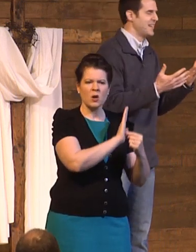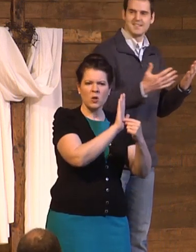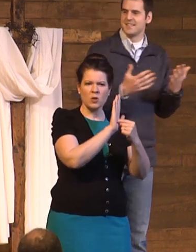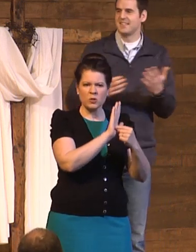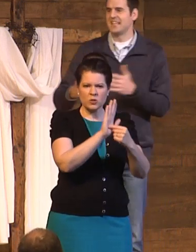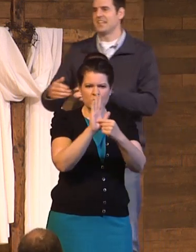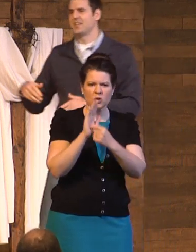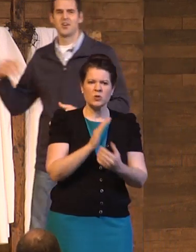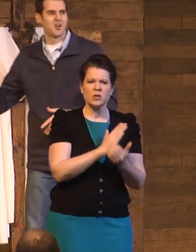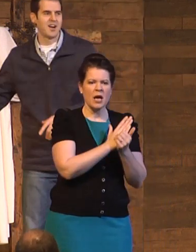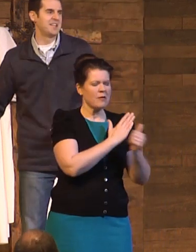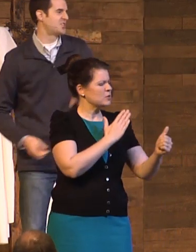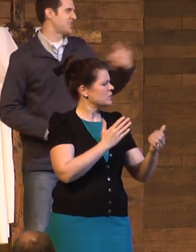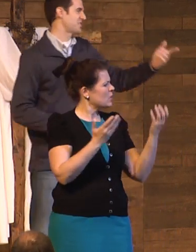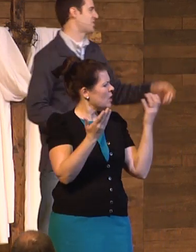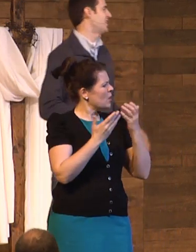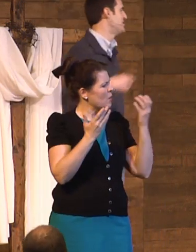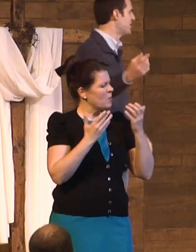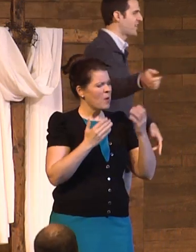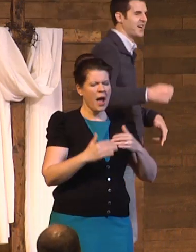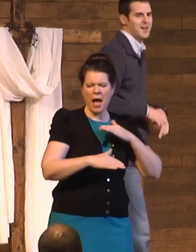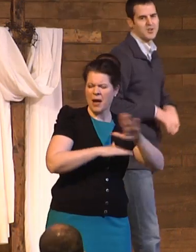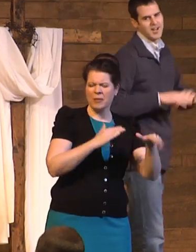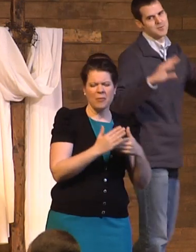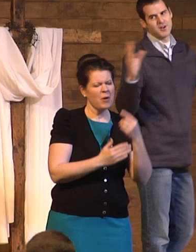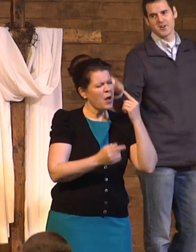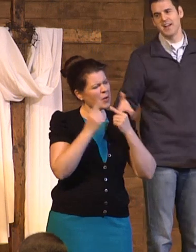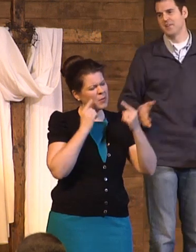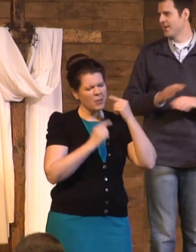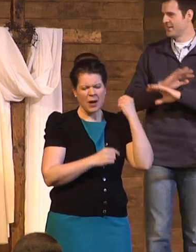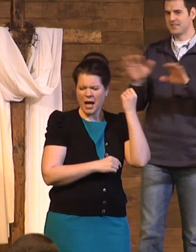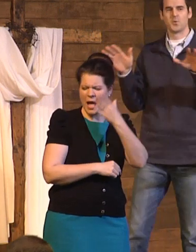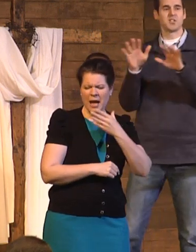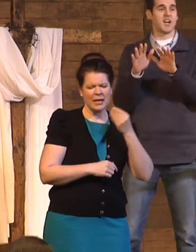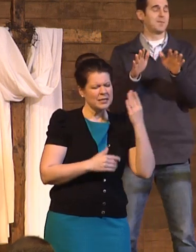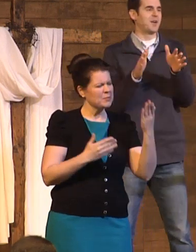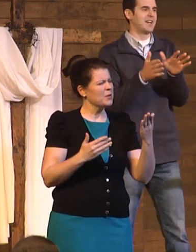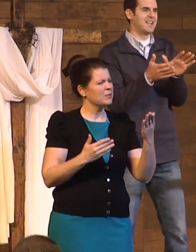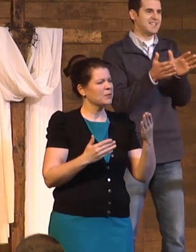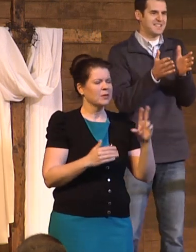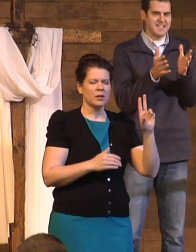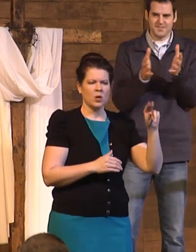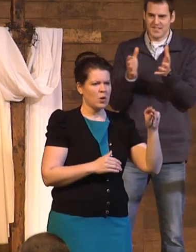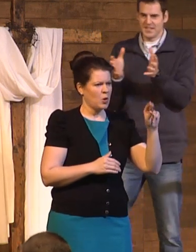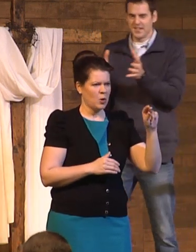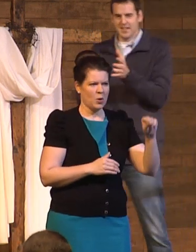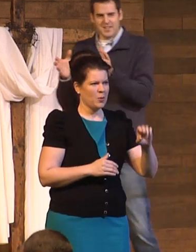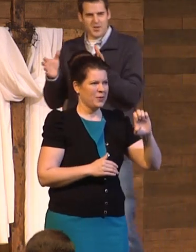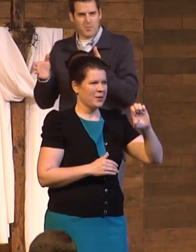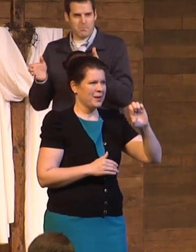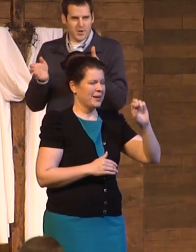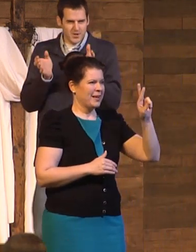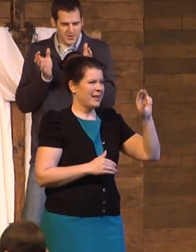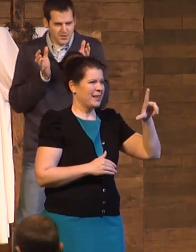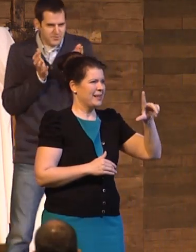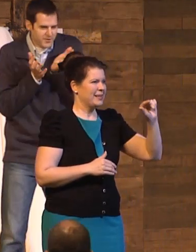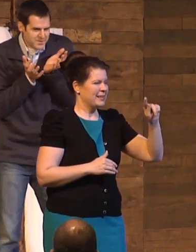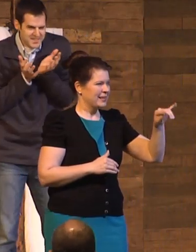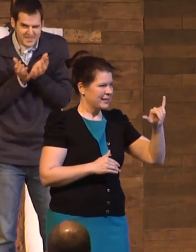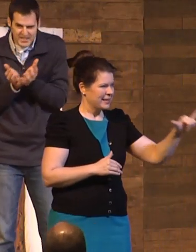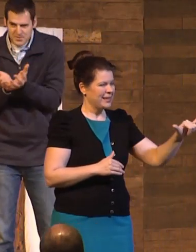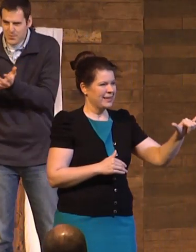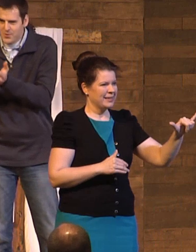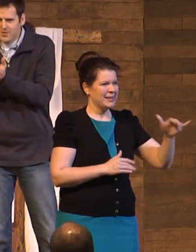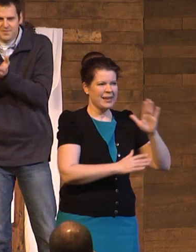just amazing to see. And they're crying, the judges are crying, you're crying, I'm crying, we're all crying. No, we're talking about reality TV, you know, birthed from